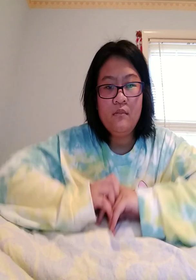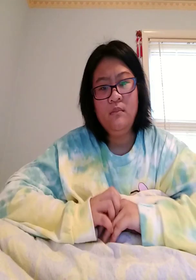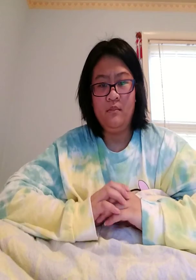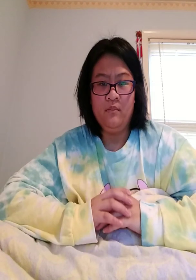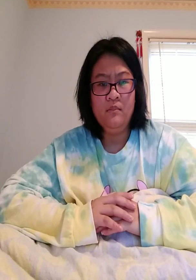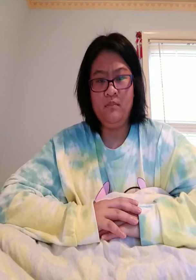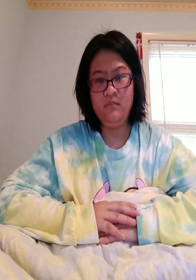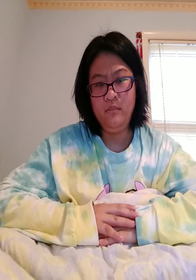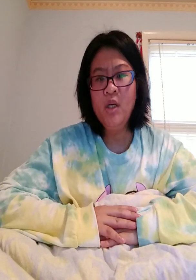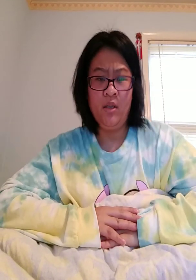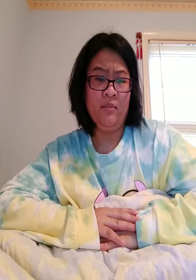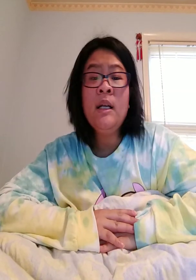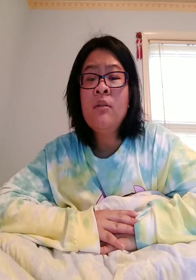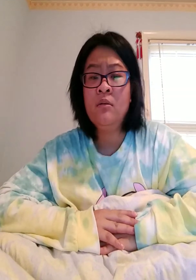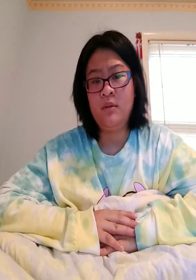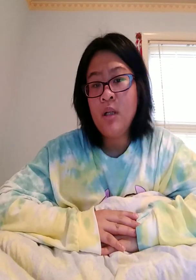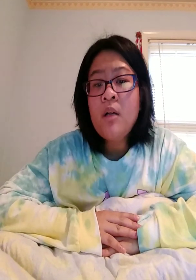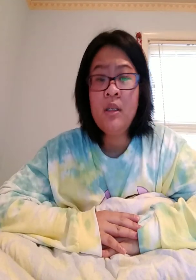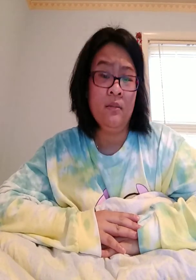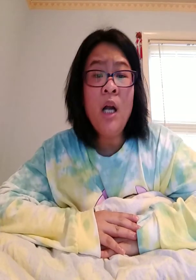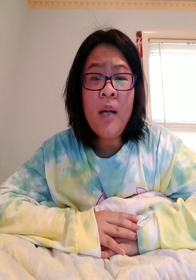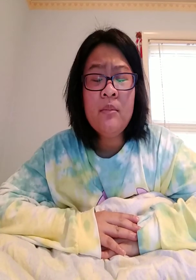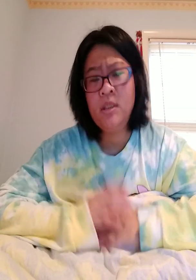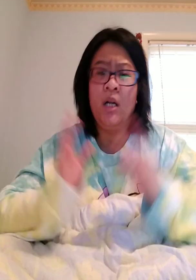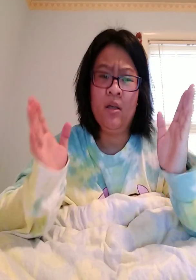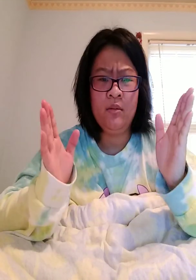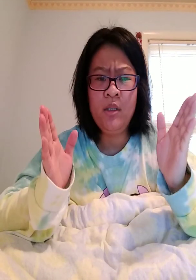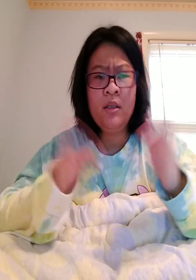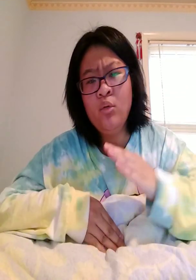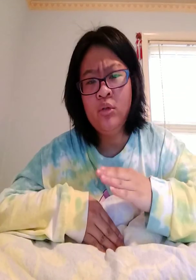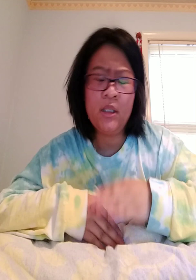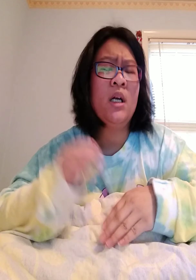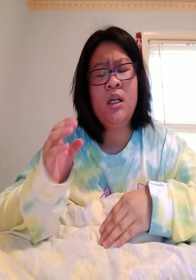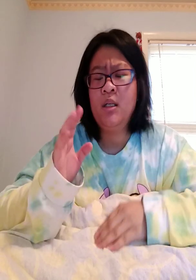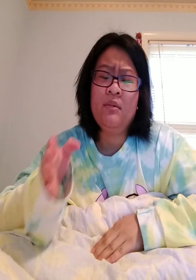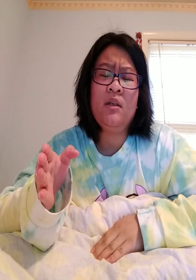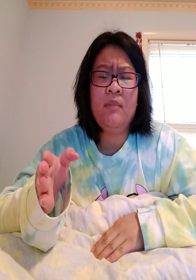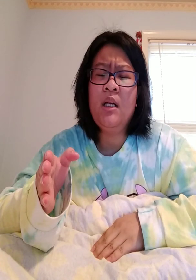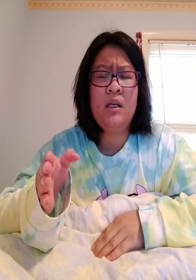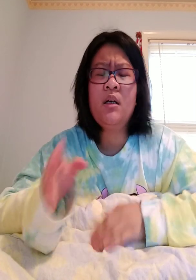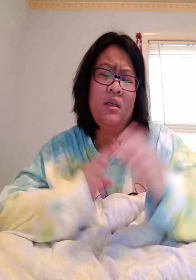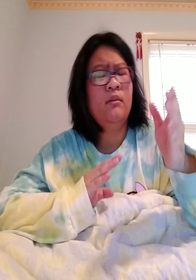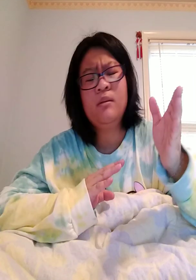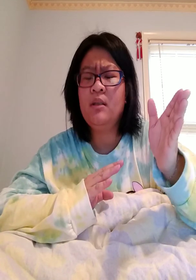a young gun with a quick fuse. I was uptight, wanna let loose. I was dreaming of bigger things